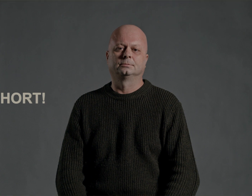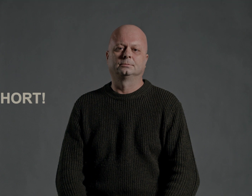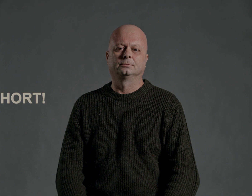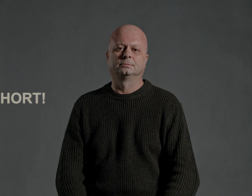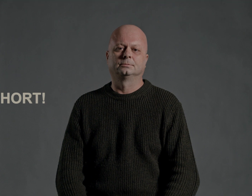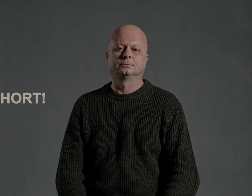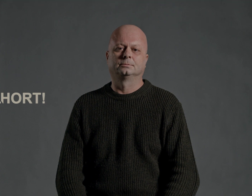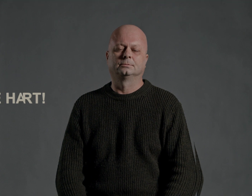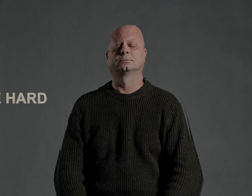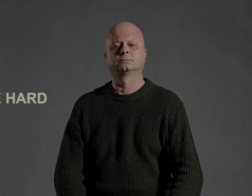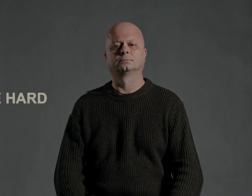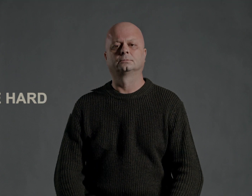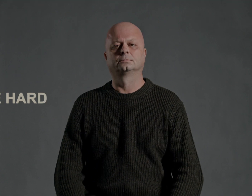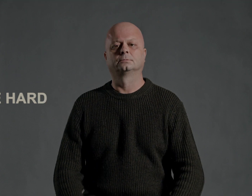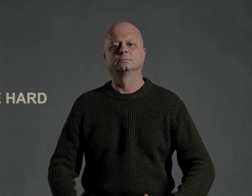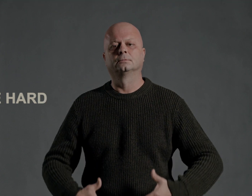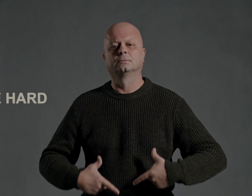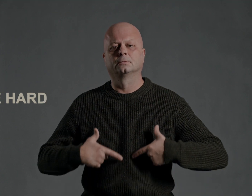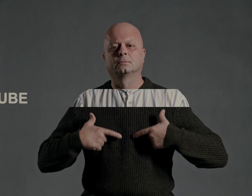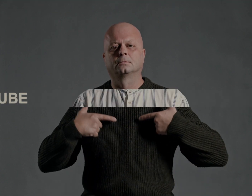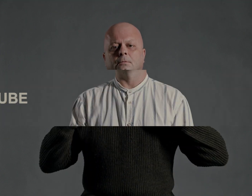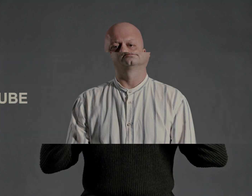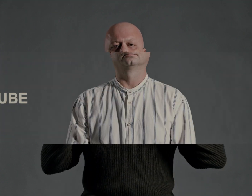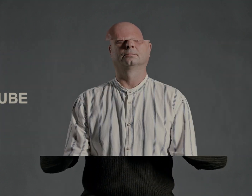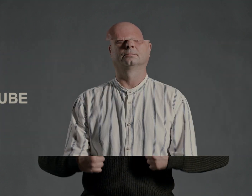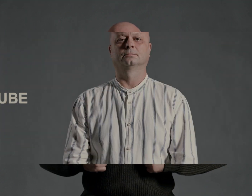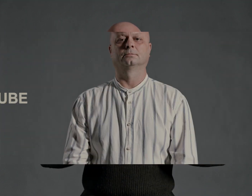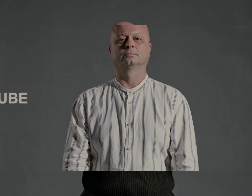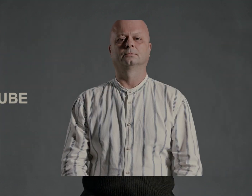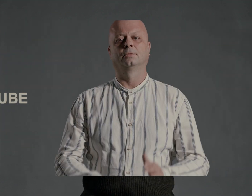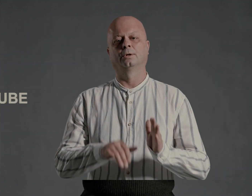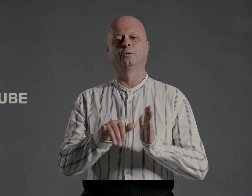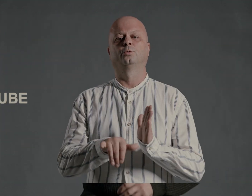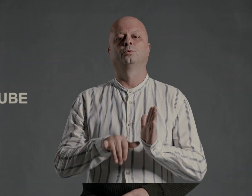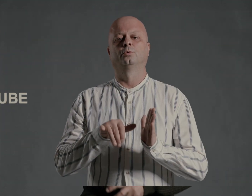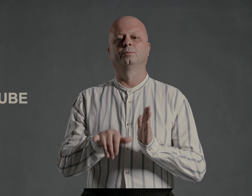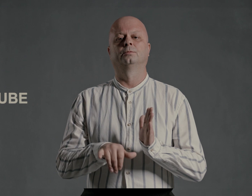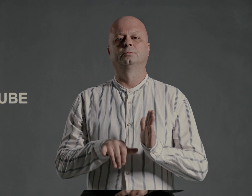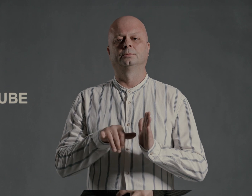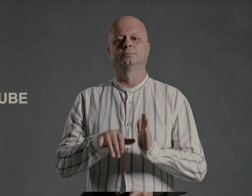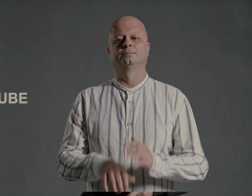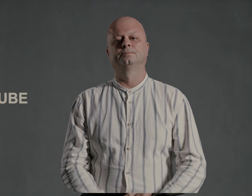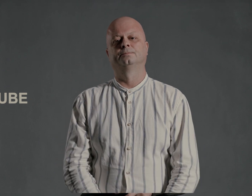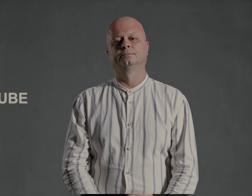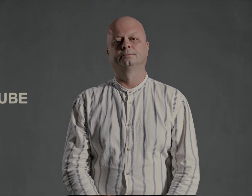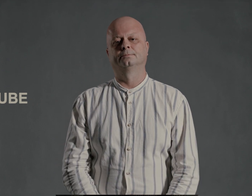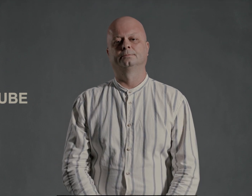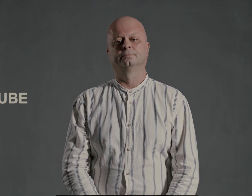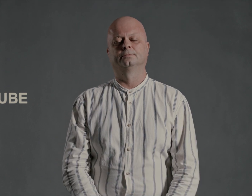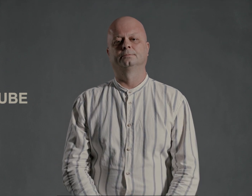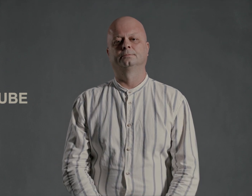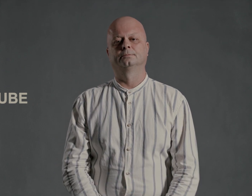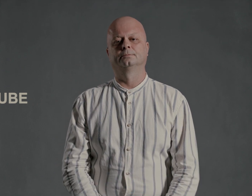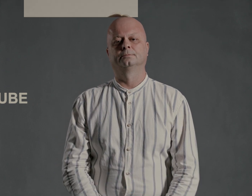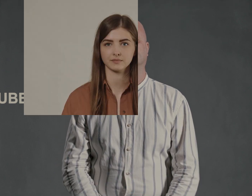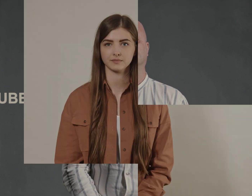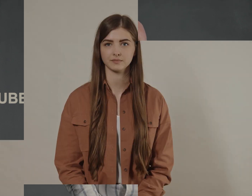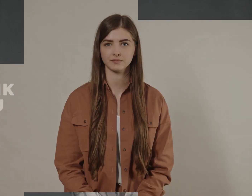interesting analogy, comparing this mentality with choosing to wear your best clothes, shoes, etc. You always choose